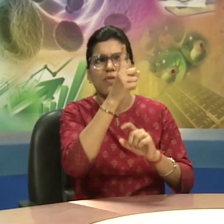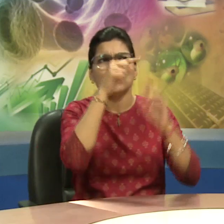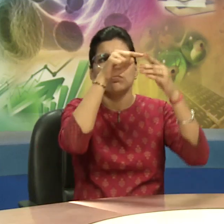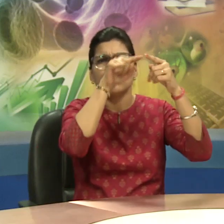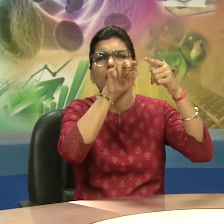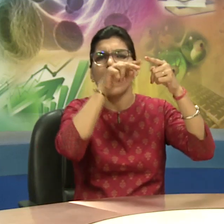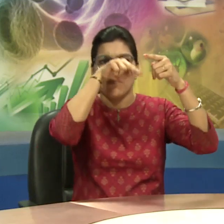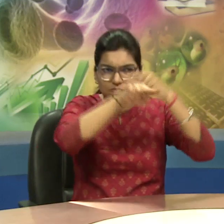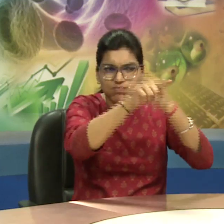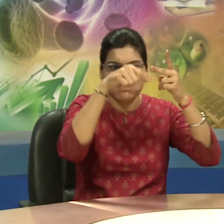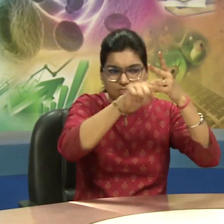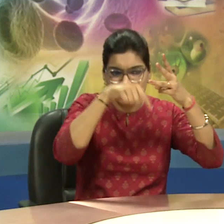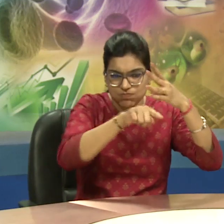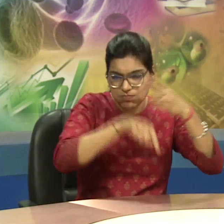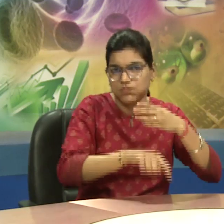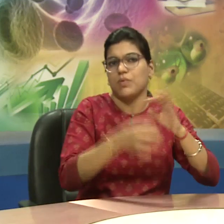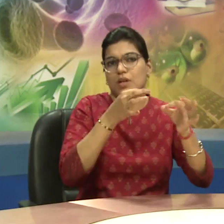Right to safety.